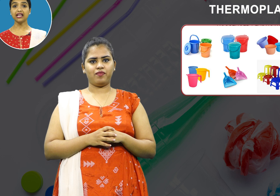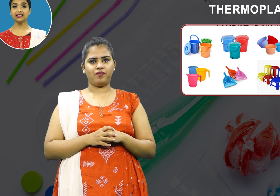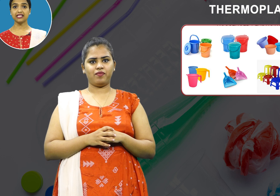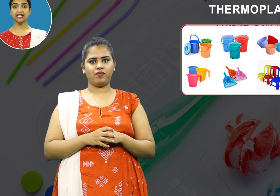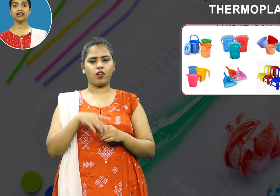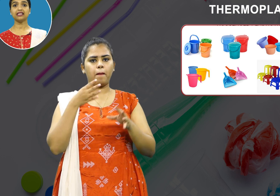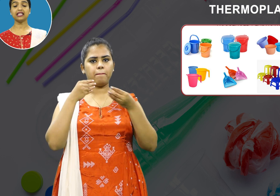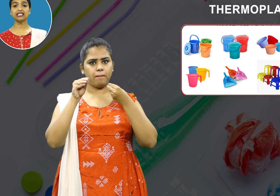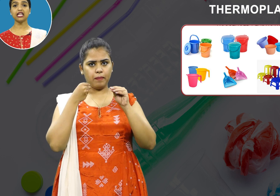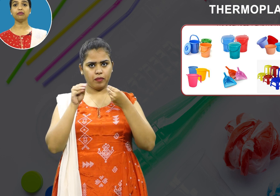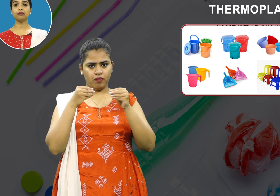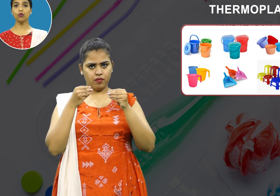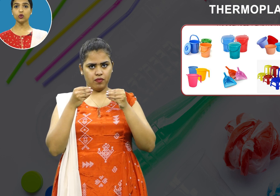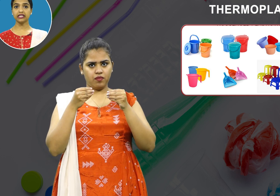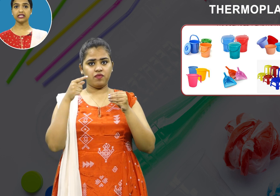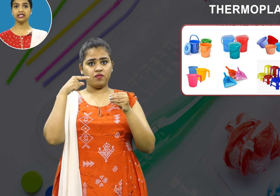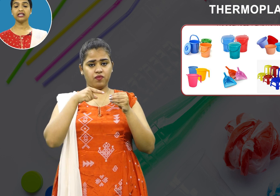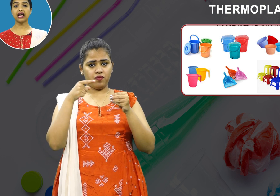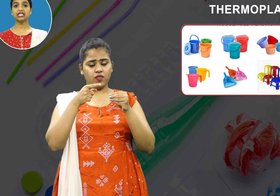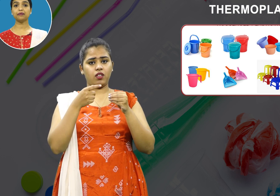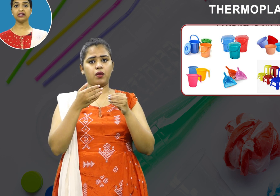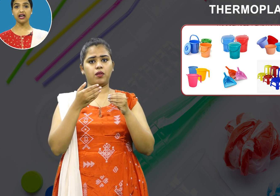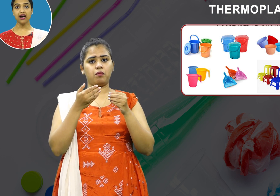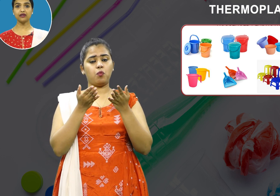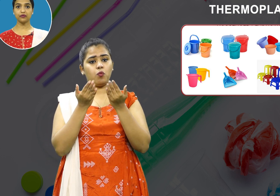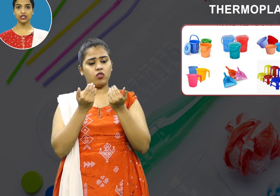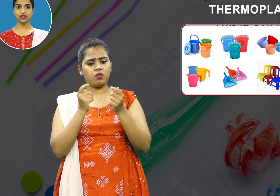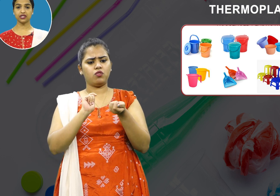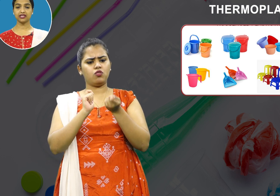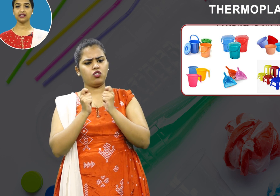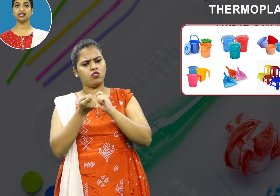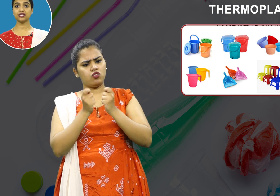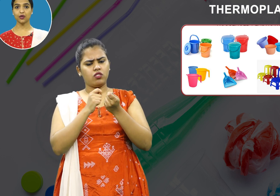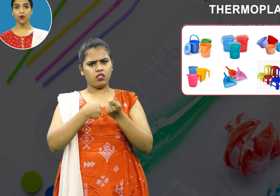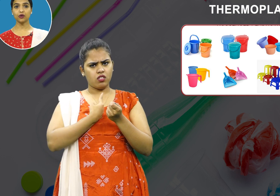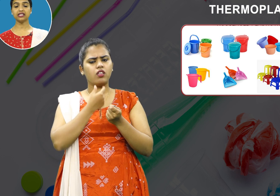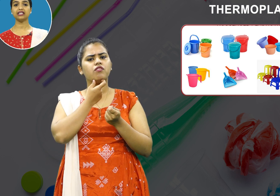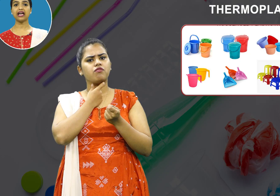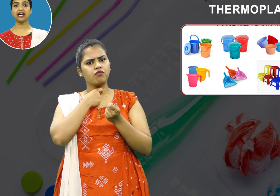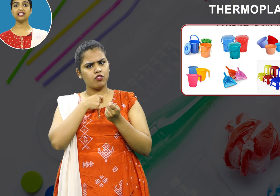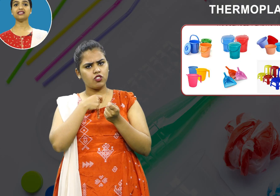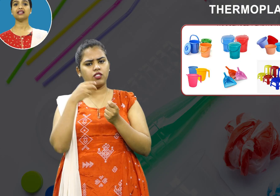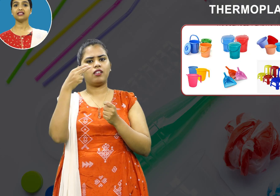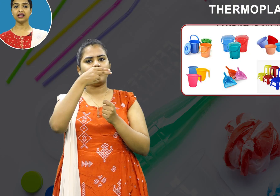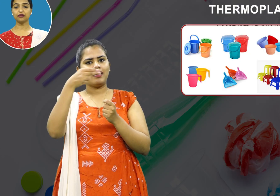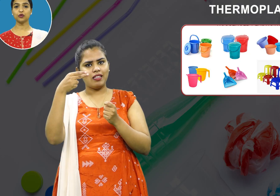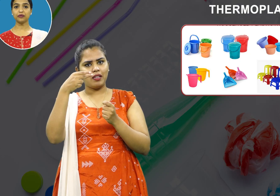The plastic that can be molded as per our wish is called